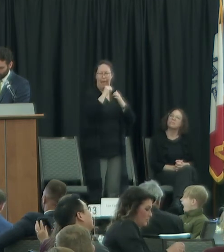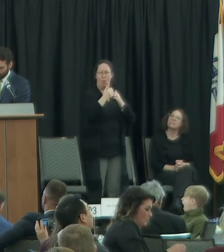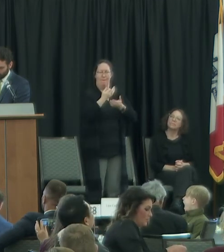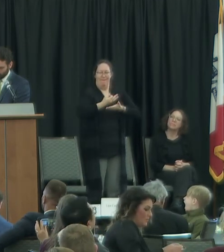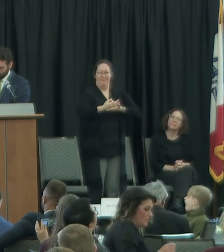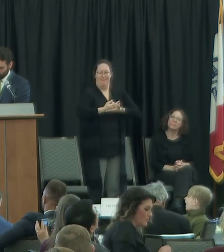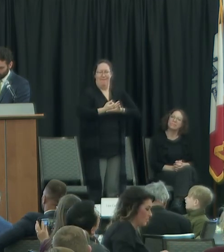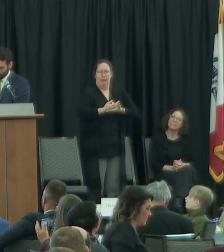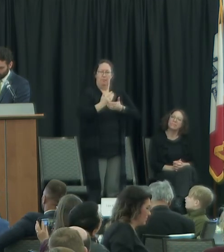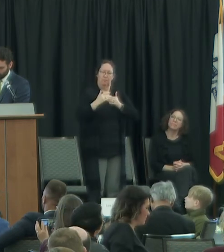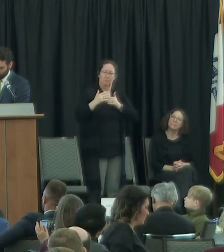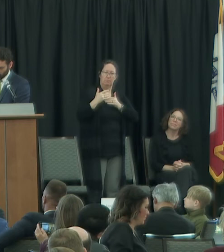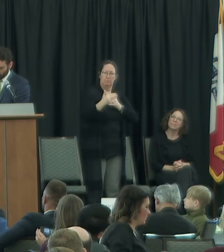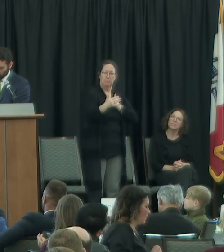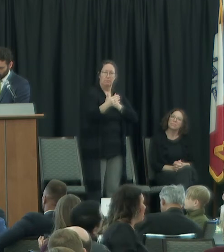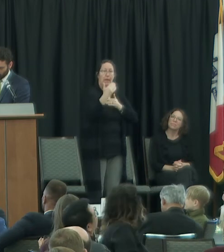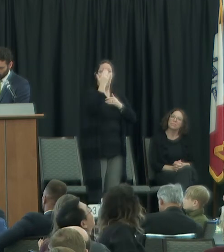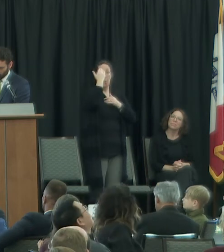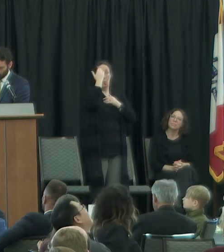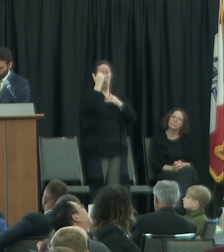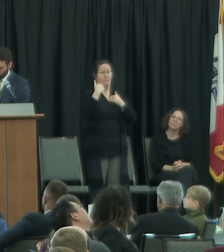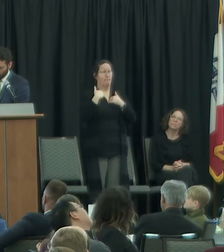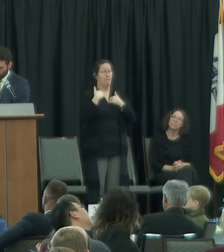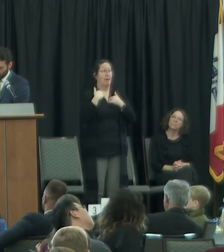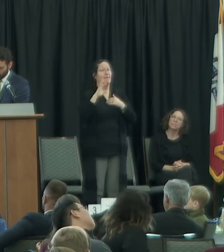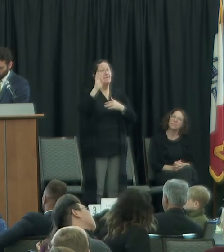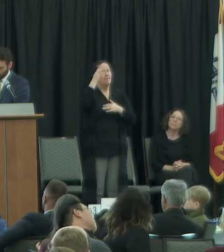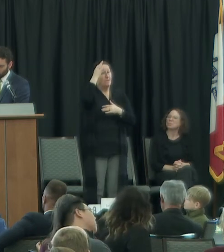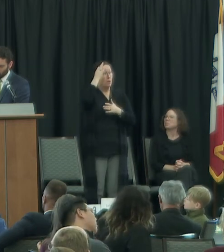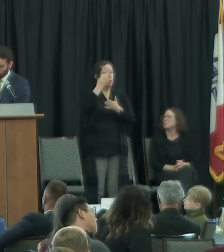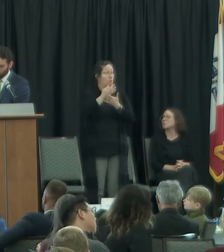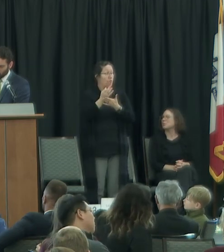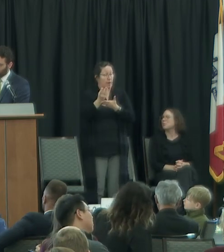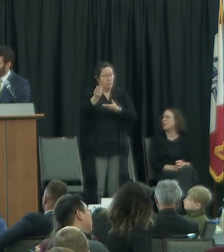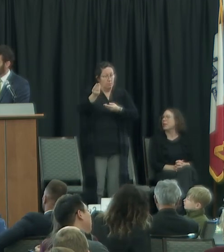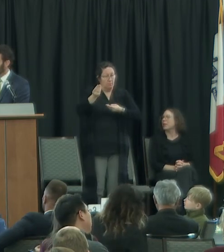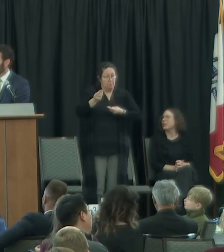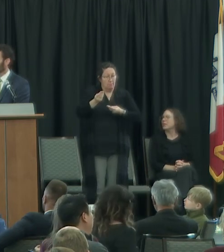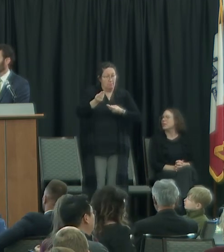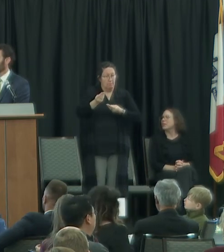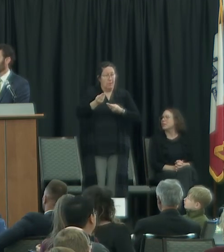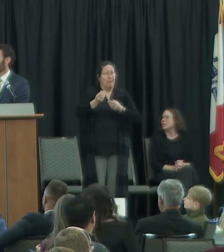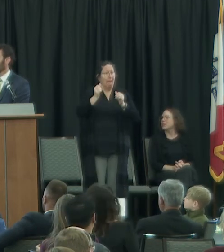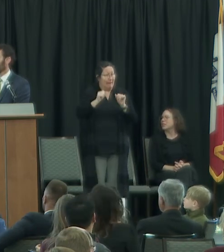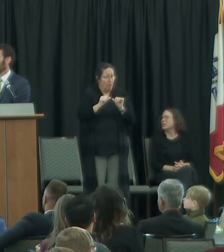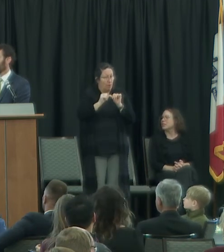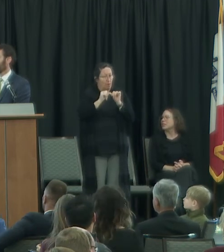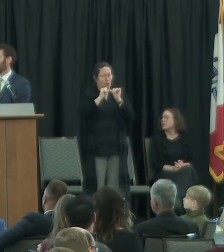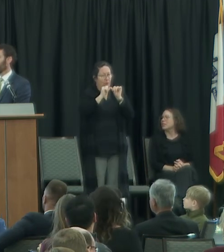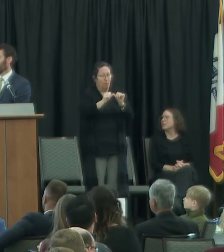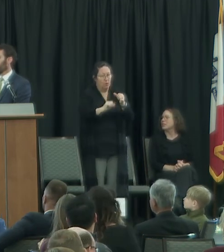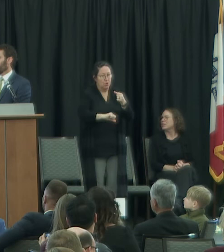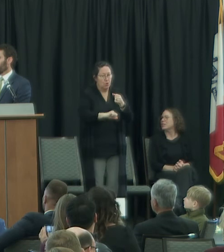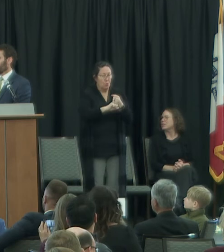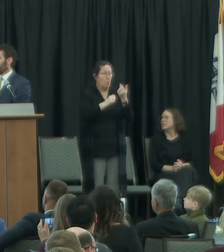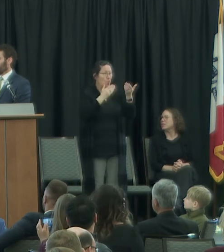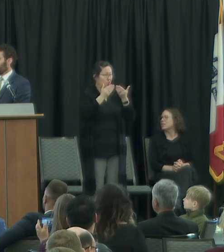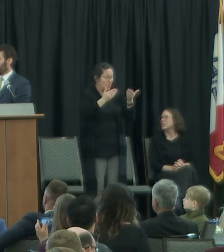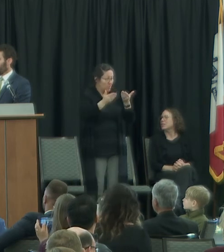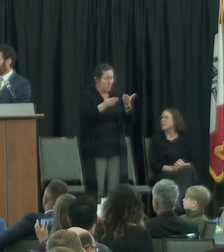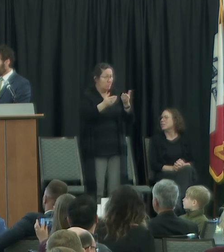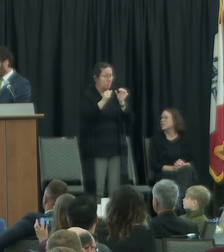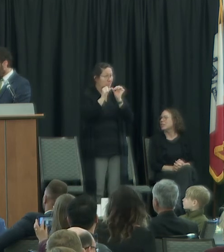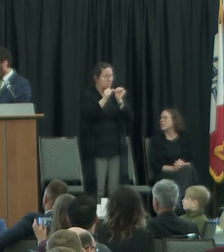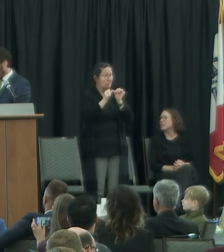some of this going forward. I know we have a lot of federal funds coming in, but are we going to be able to support some of these services, including